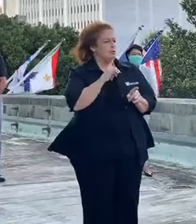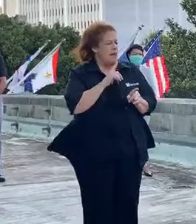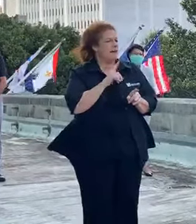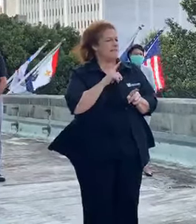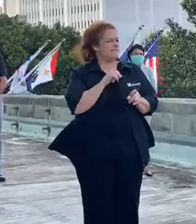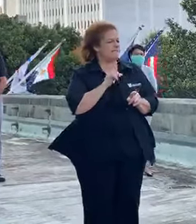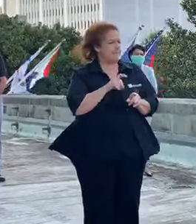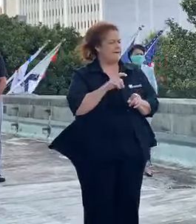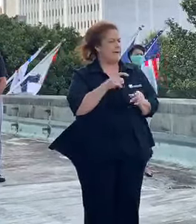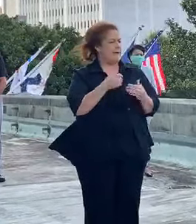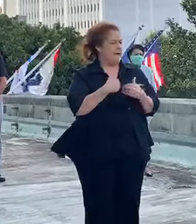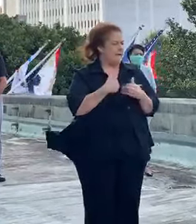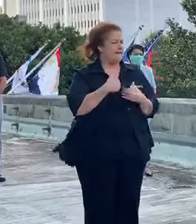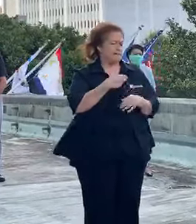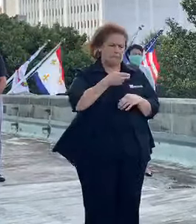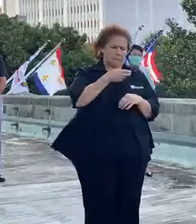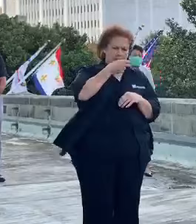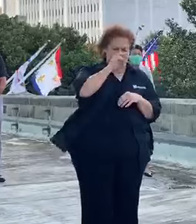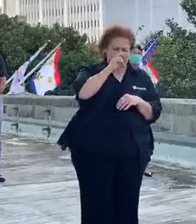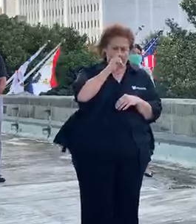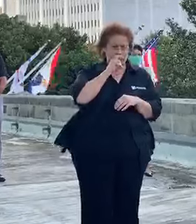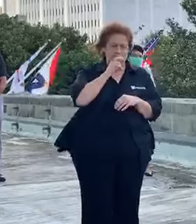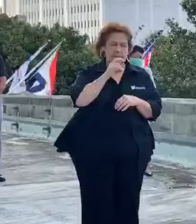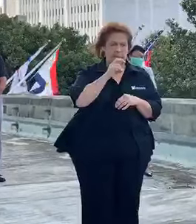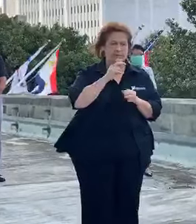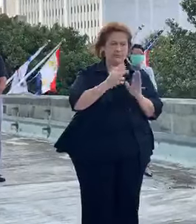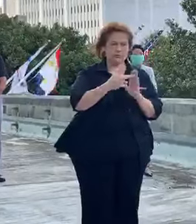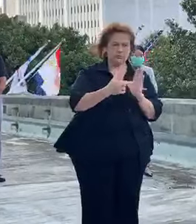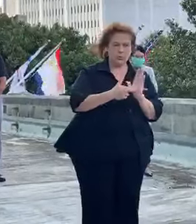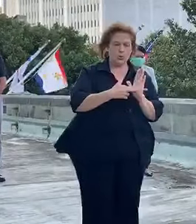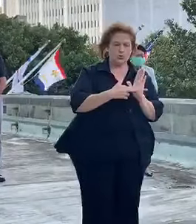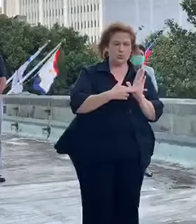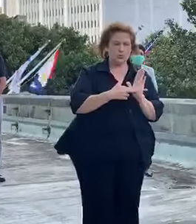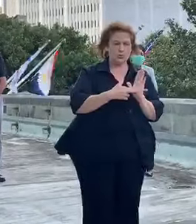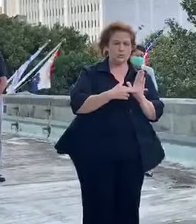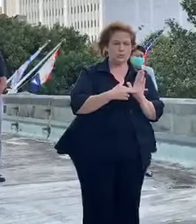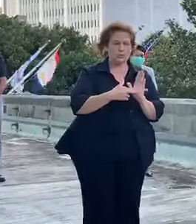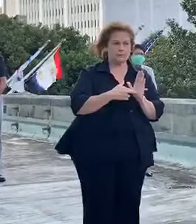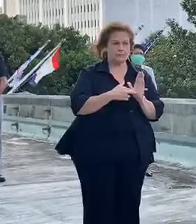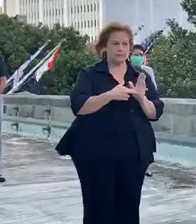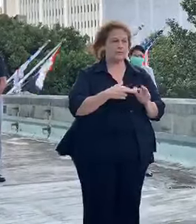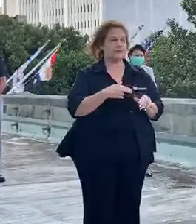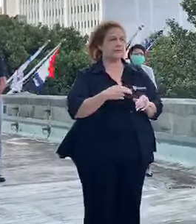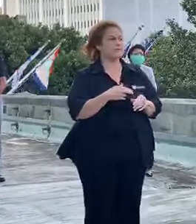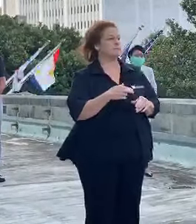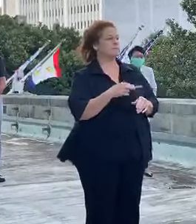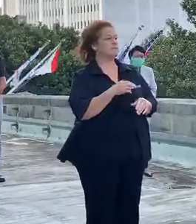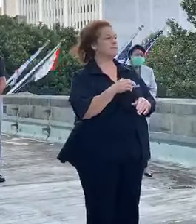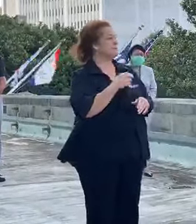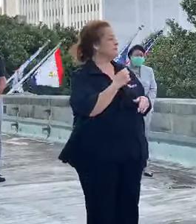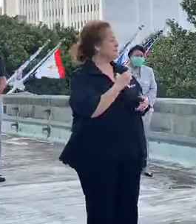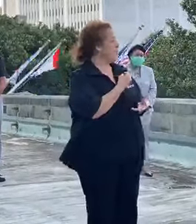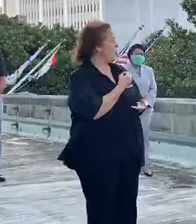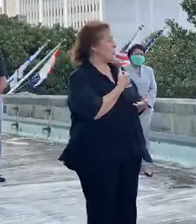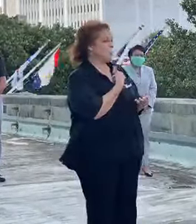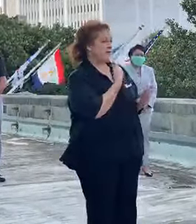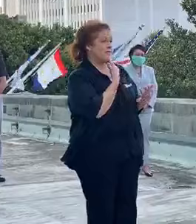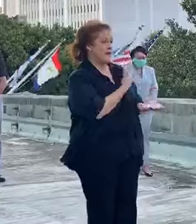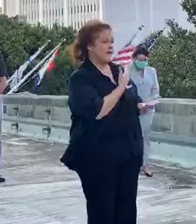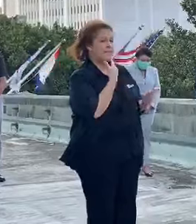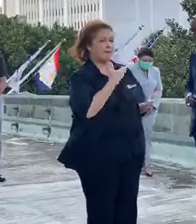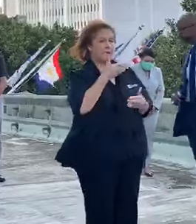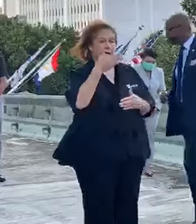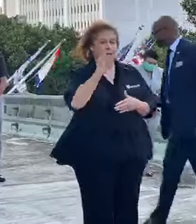strict personal habits now than we did when we were at home. So thank you, Mayor. Thank you, Doc. And let's get through